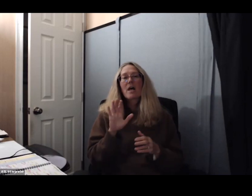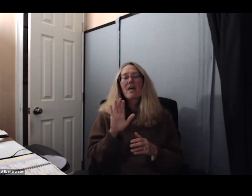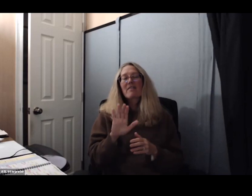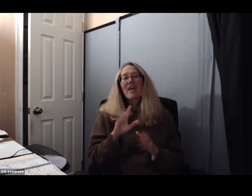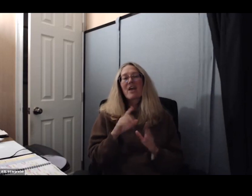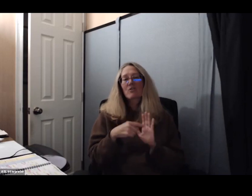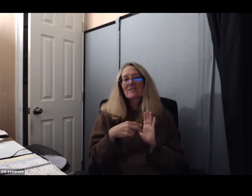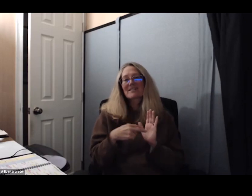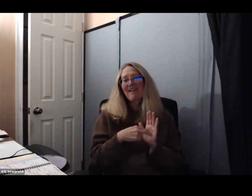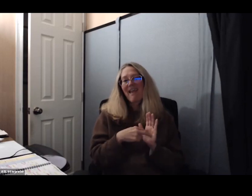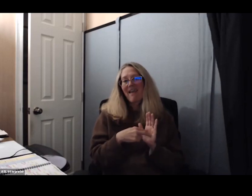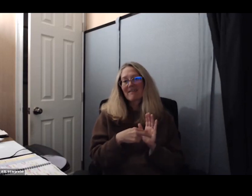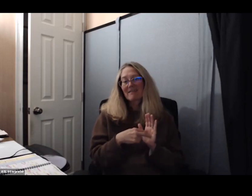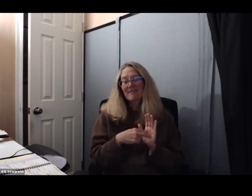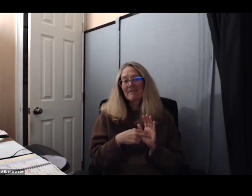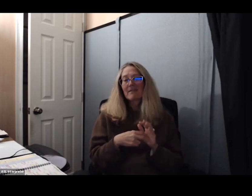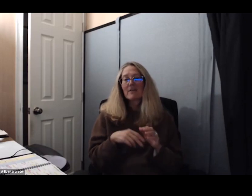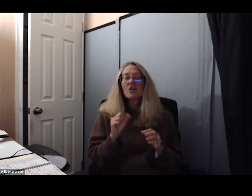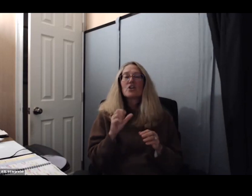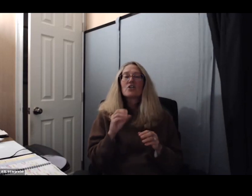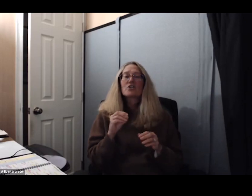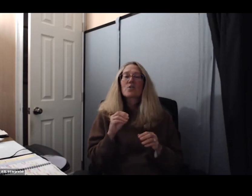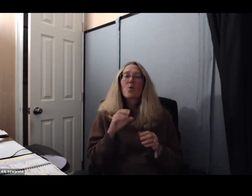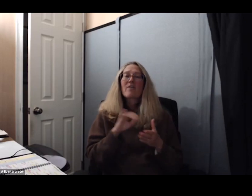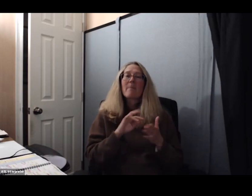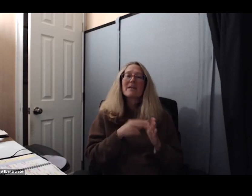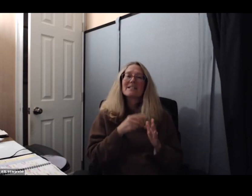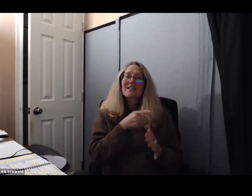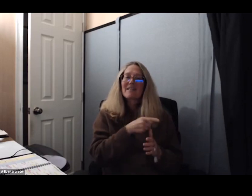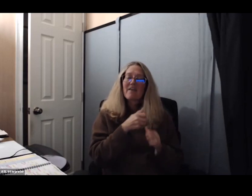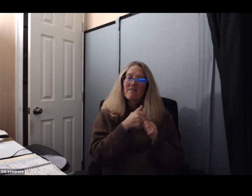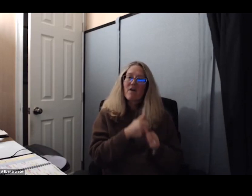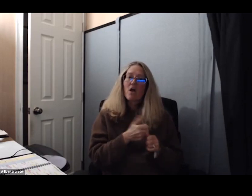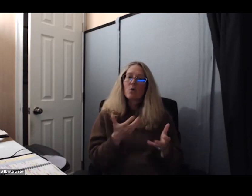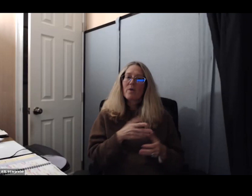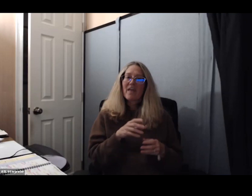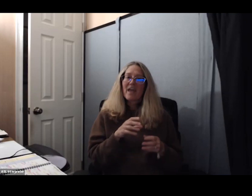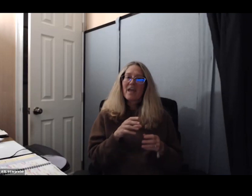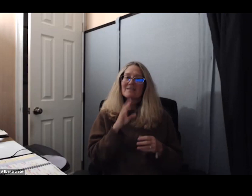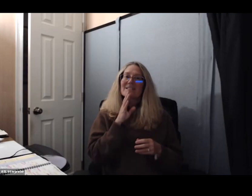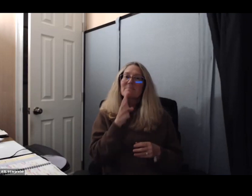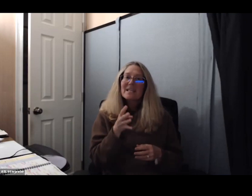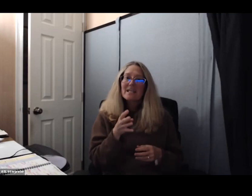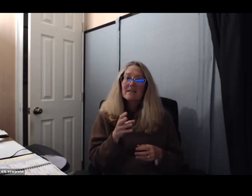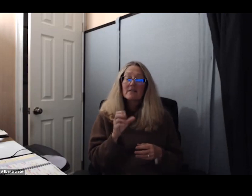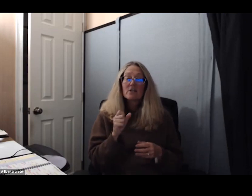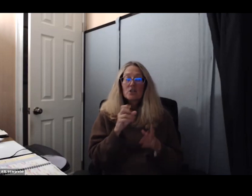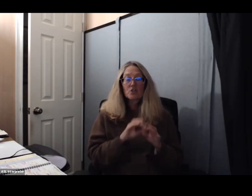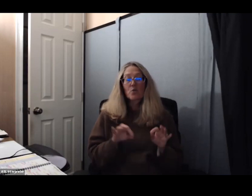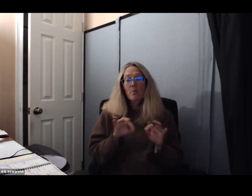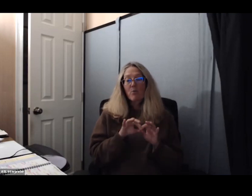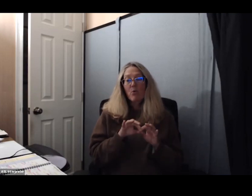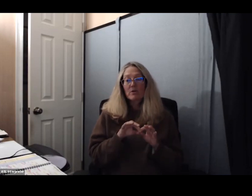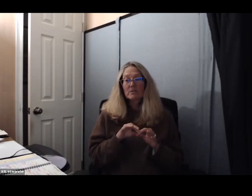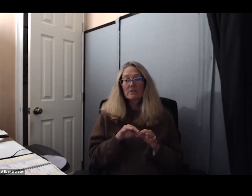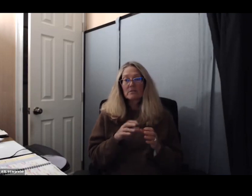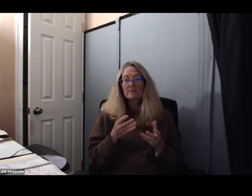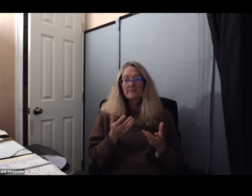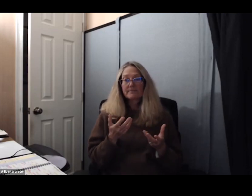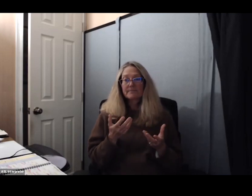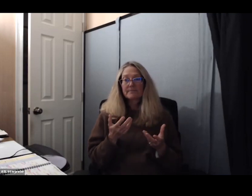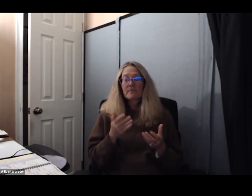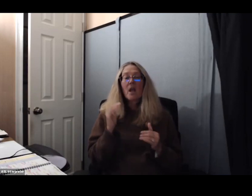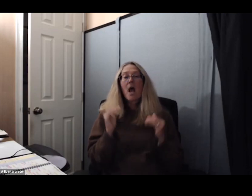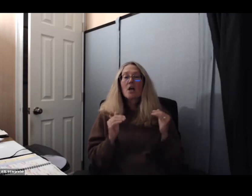they're holding themselves to this standard. So I think it's really important that obviously